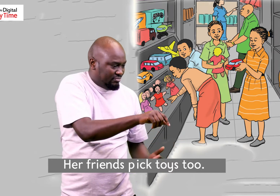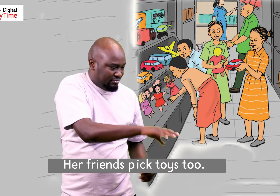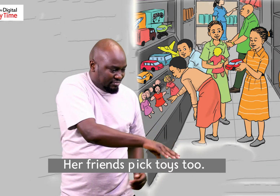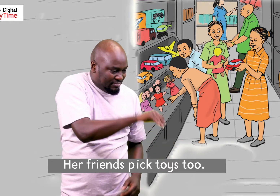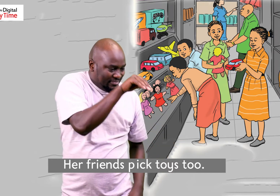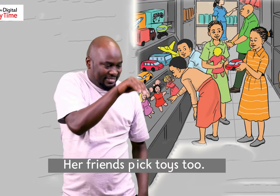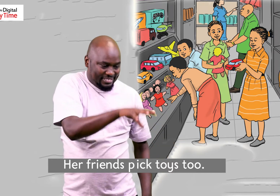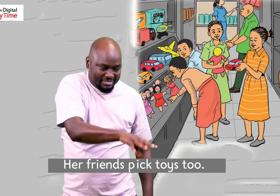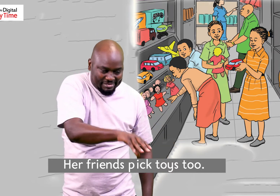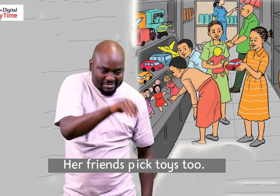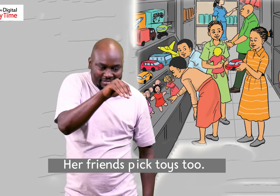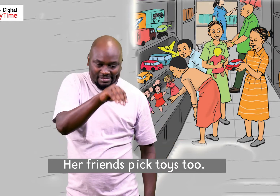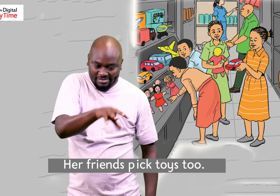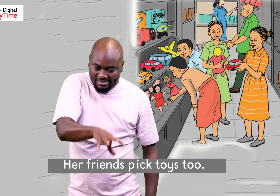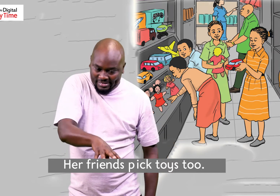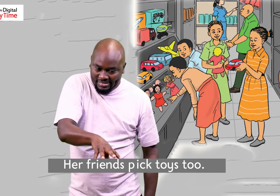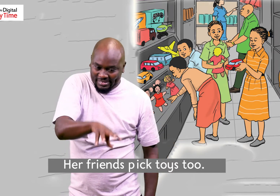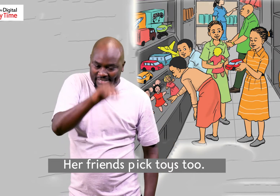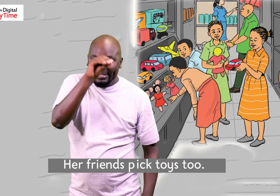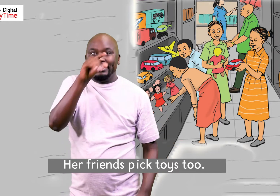Her friends pick toys too.